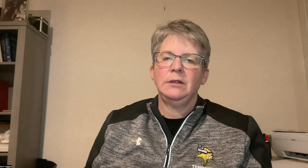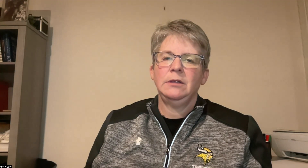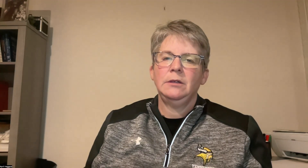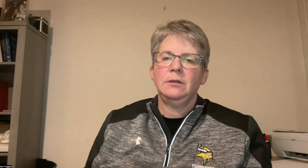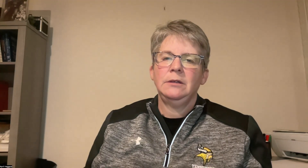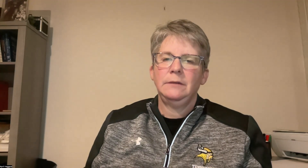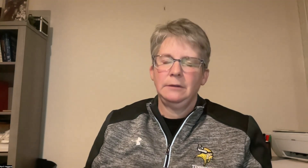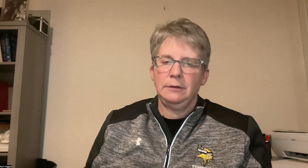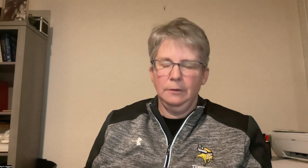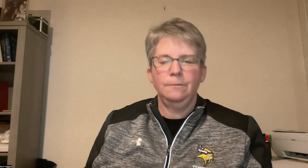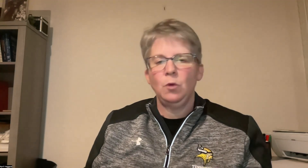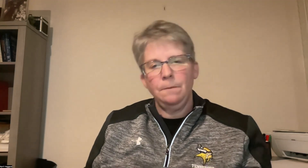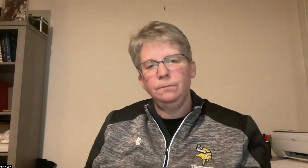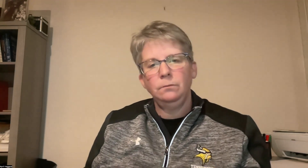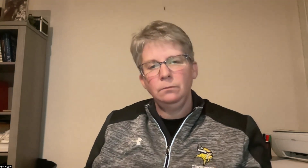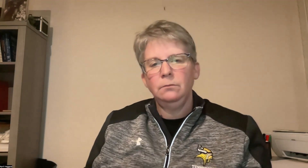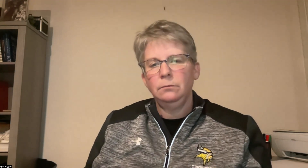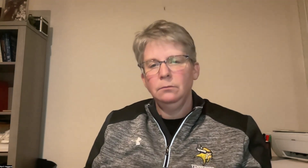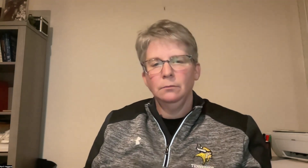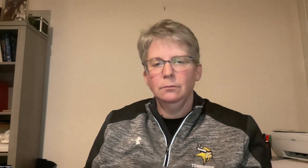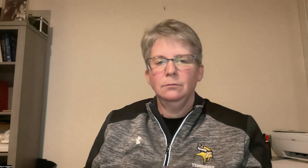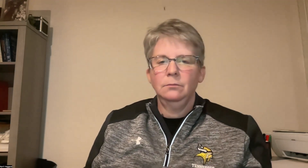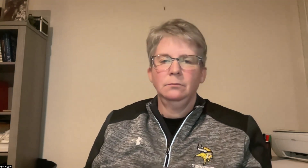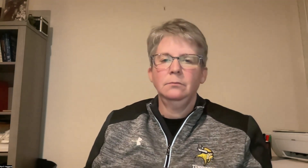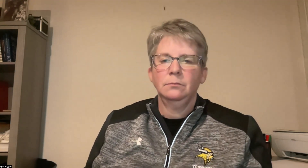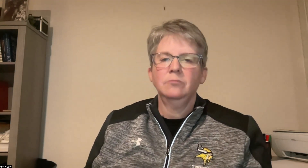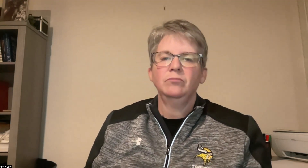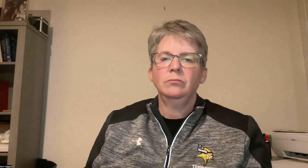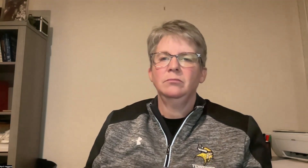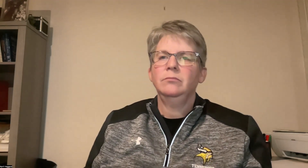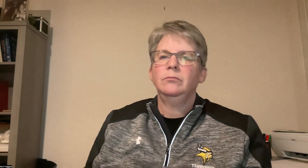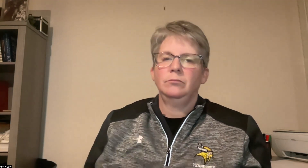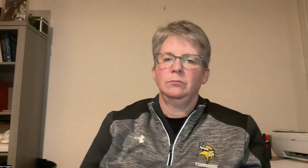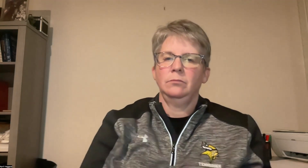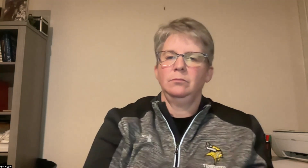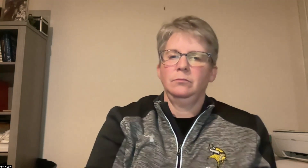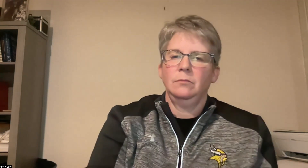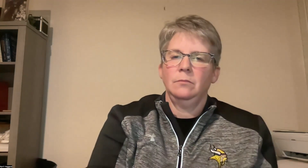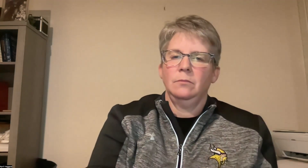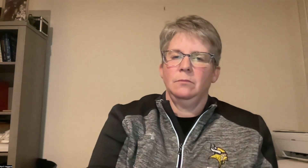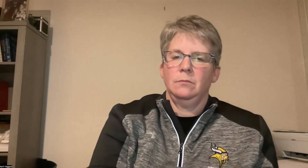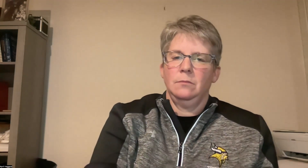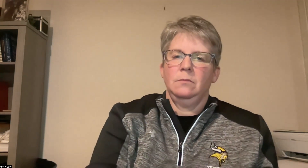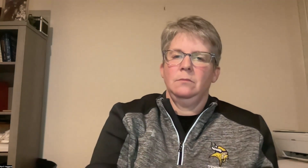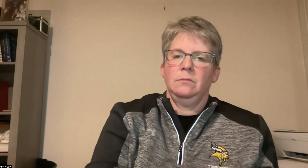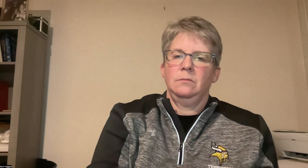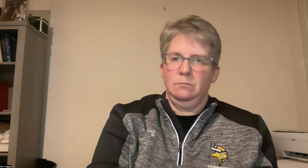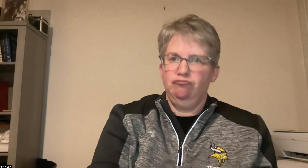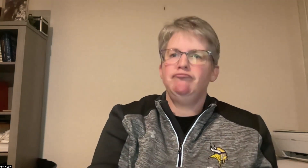We've talked to somebody up there. We can change it if we need to. So we do have some flexibility, but for now, we'll just go